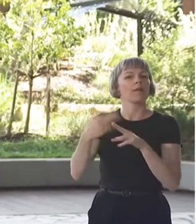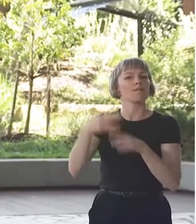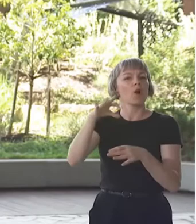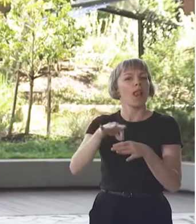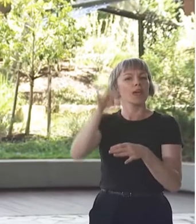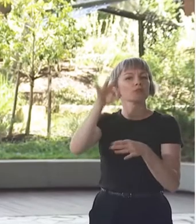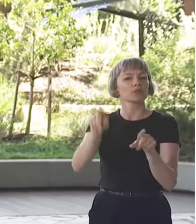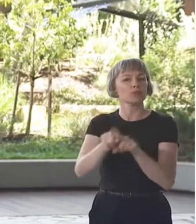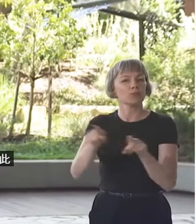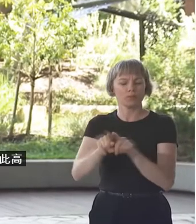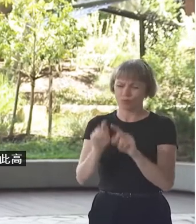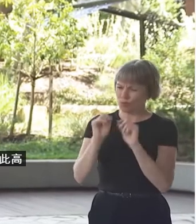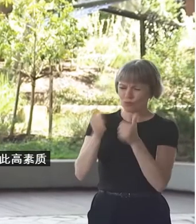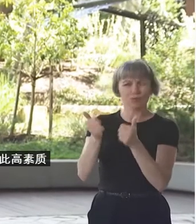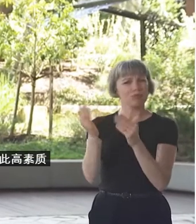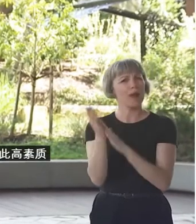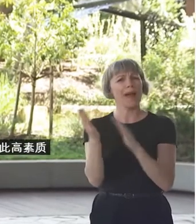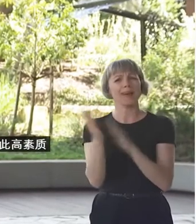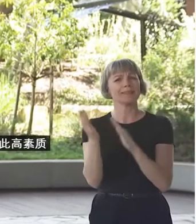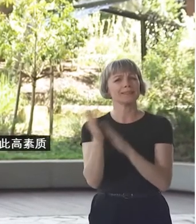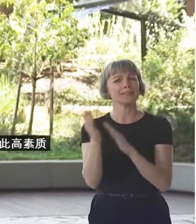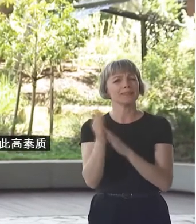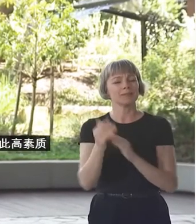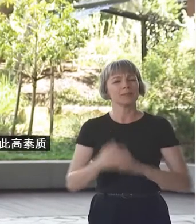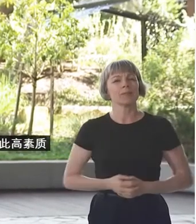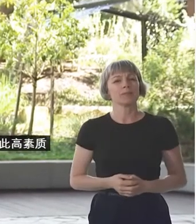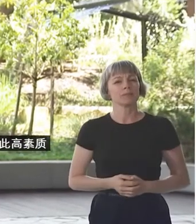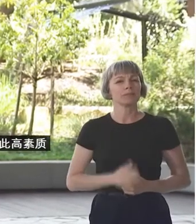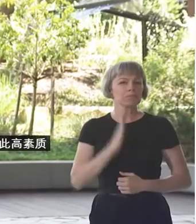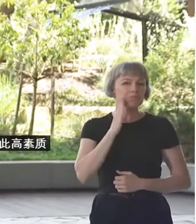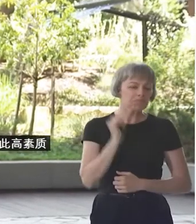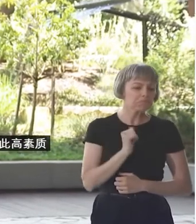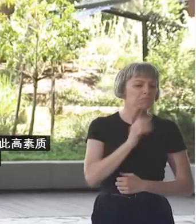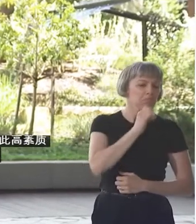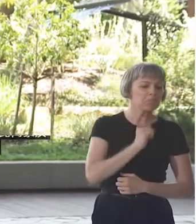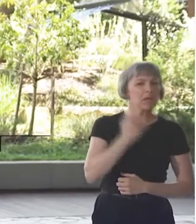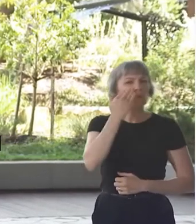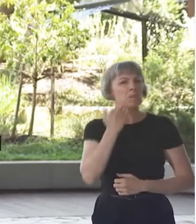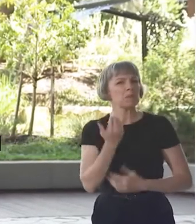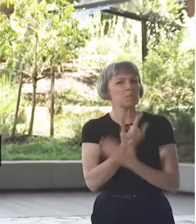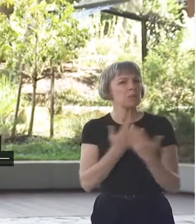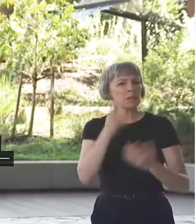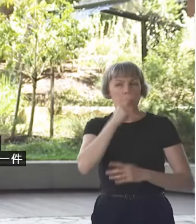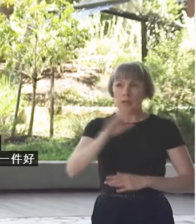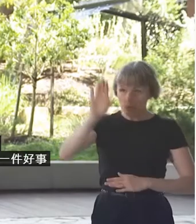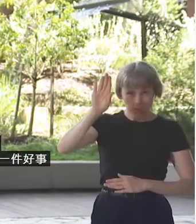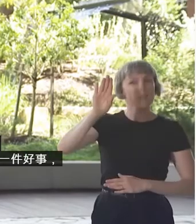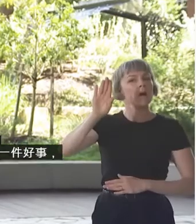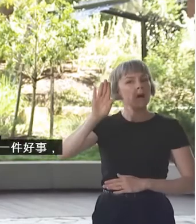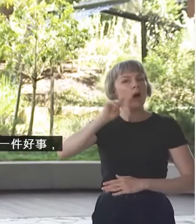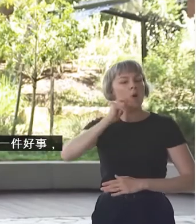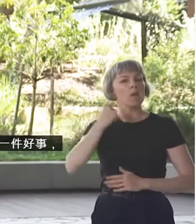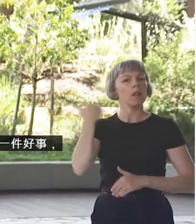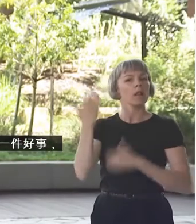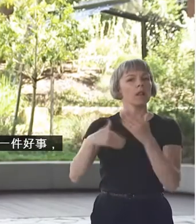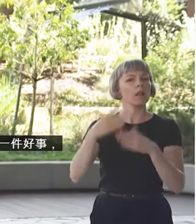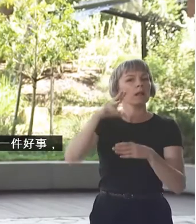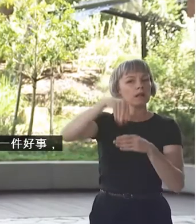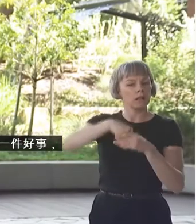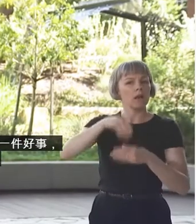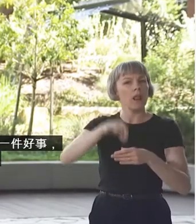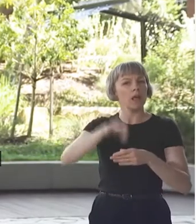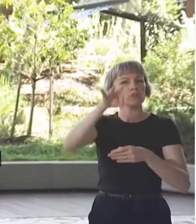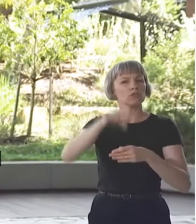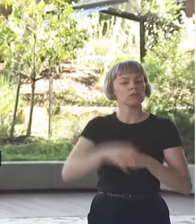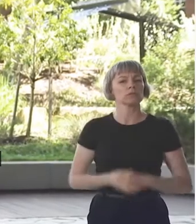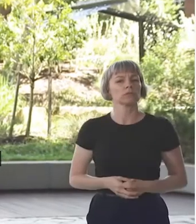our party to have such high calibre and talented people put their hand up to run for the seat of Willoughby, and to have a strong contest